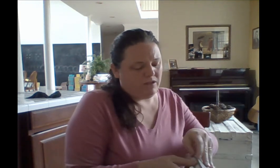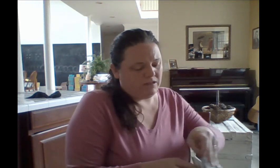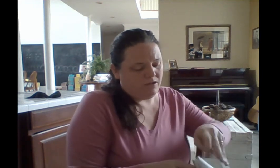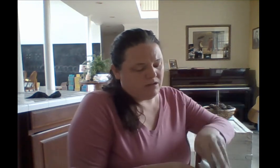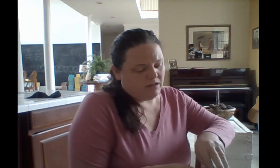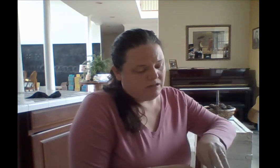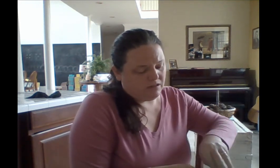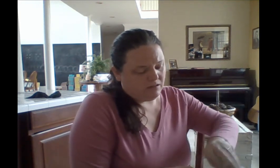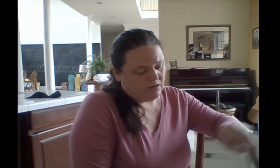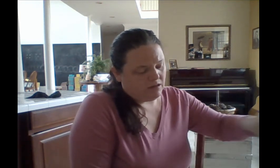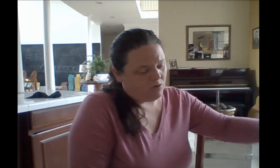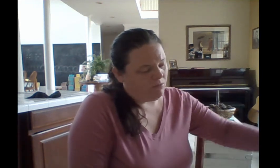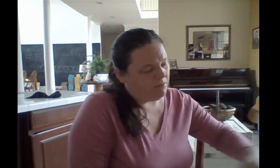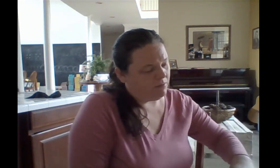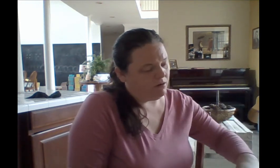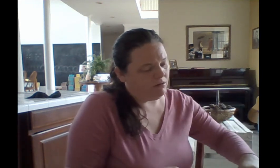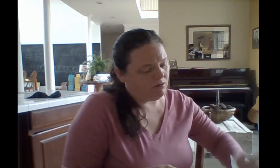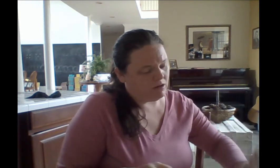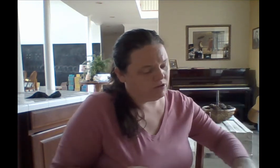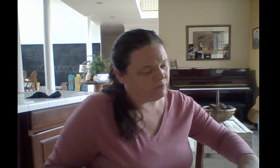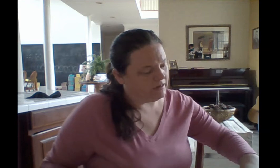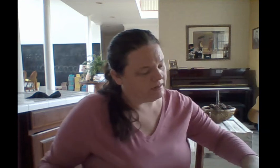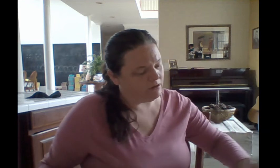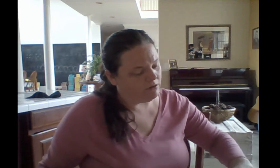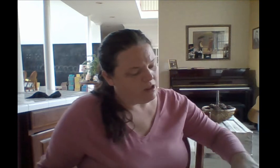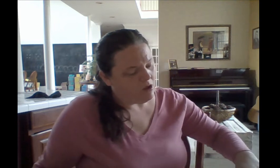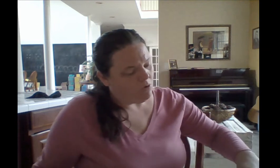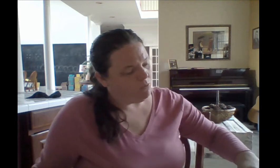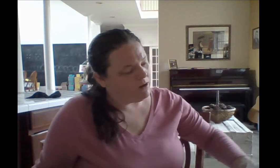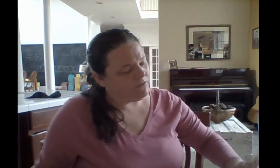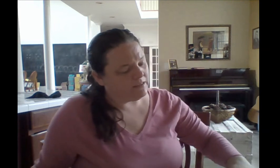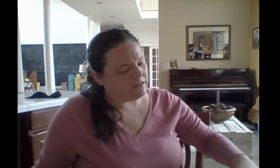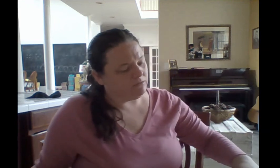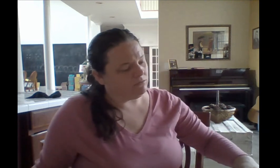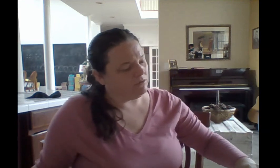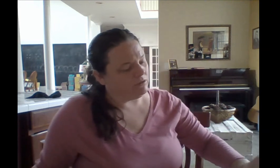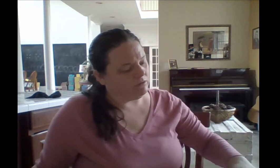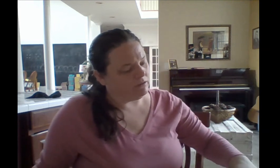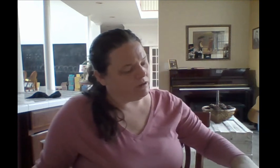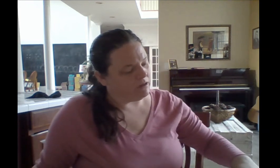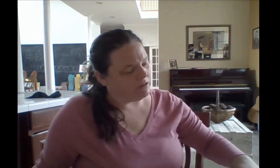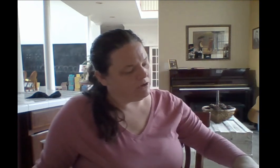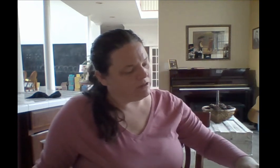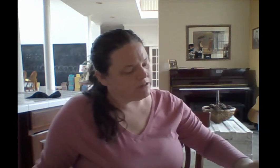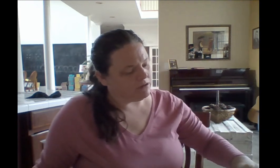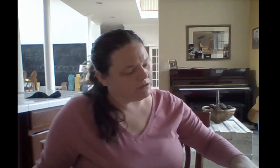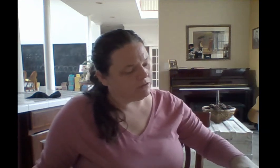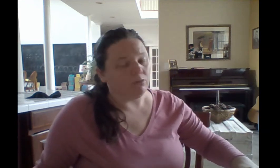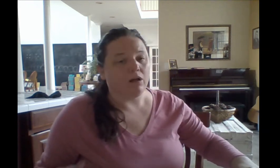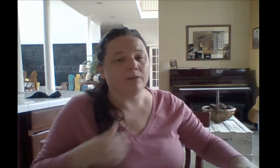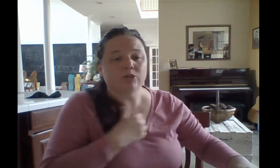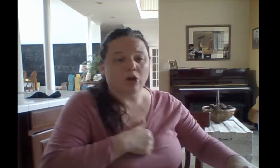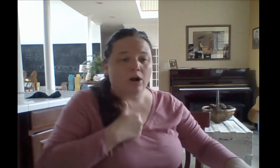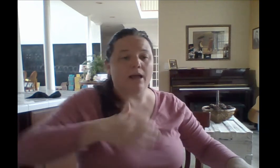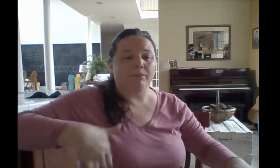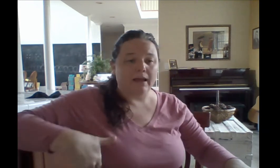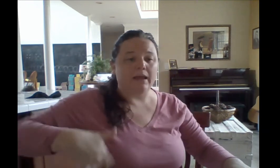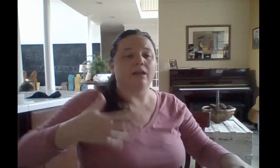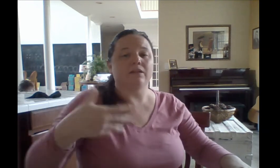these units. I don't remember. I should have written it down. One of these units goes through, I'm sorry I'm late, and then